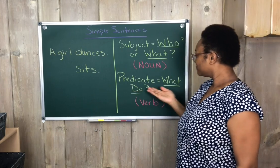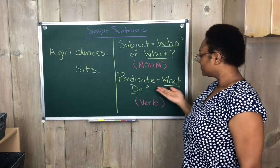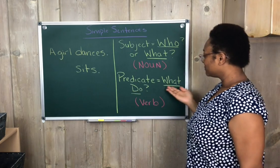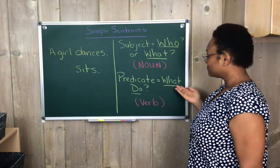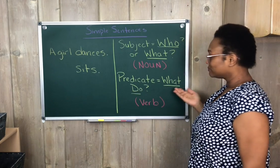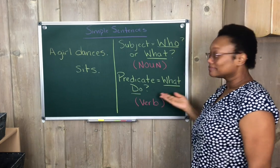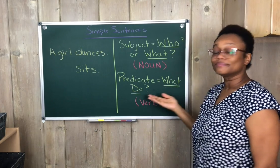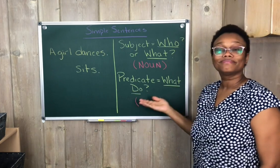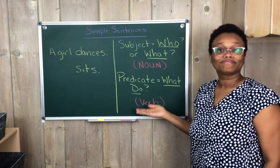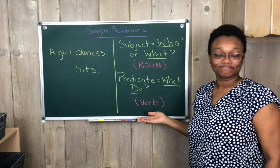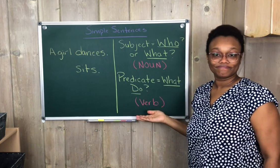predicate.